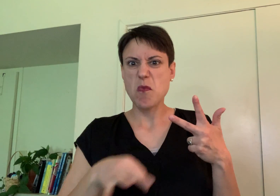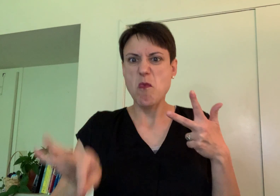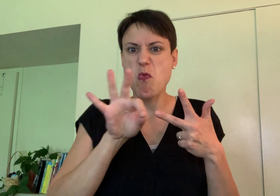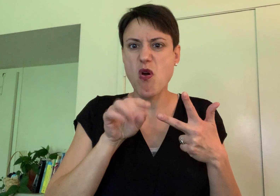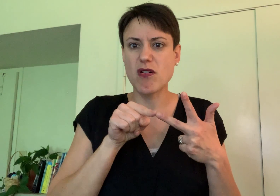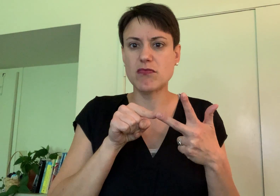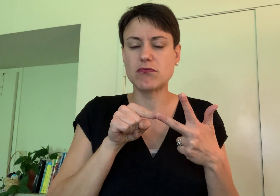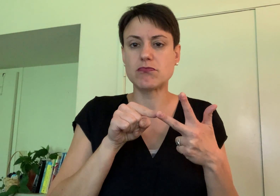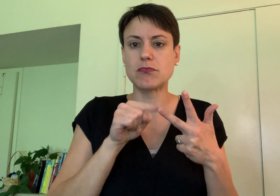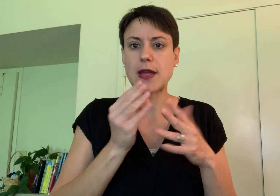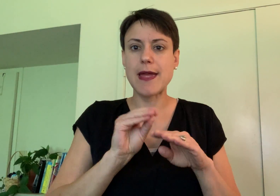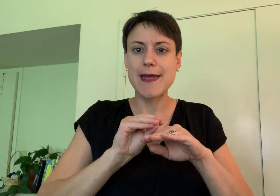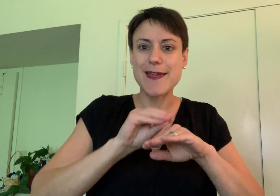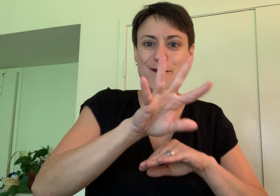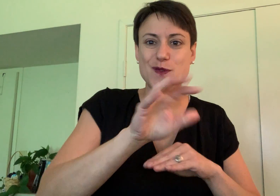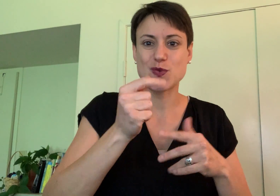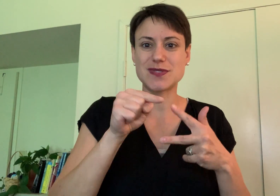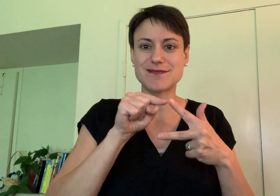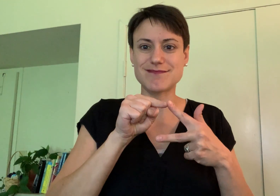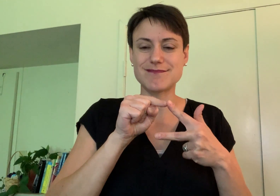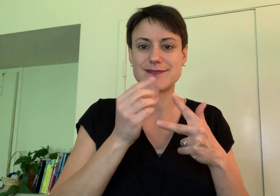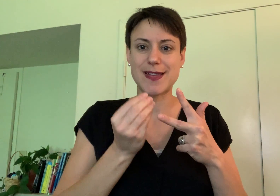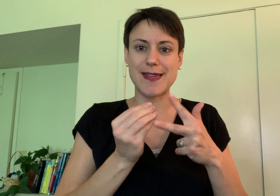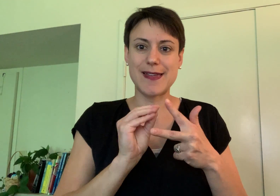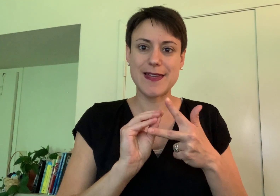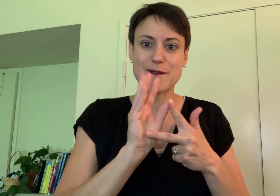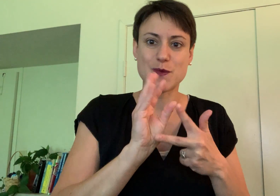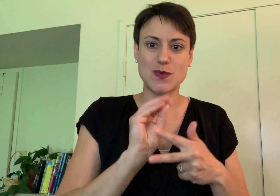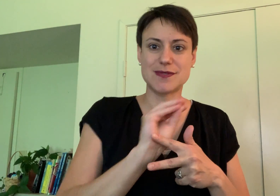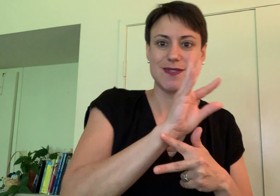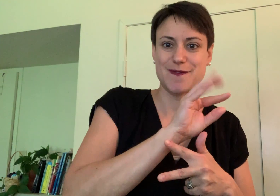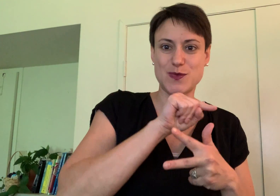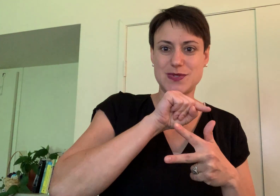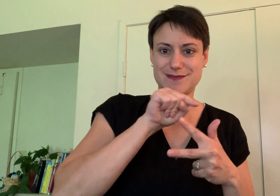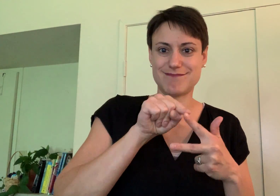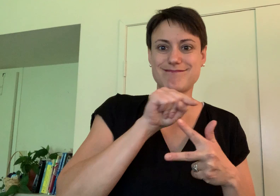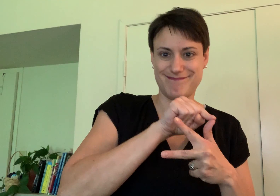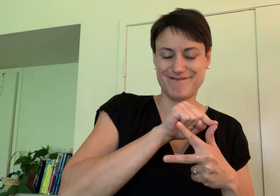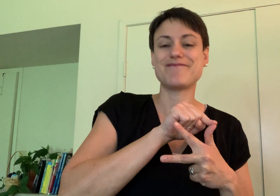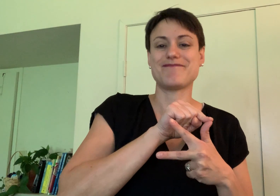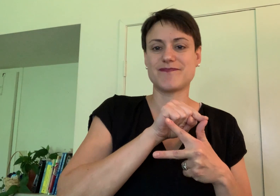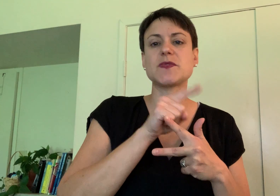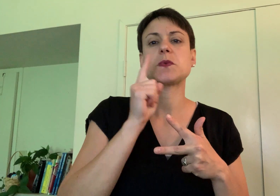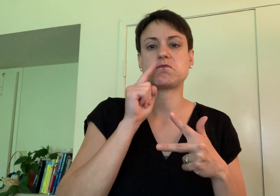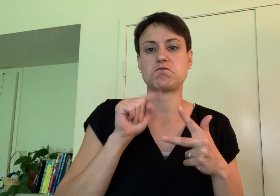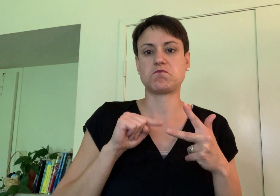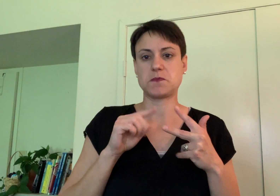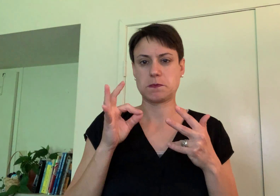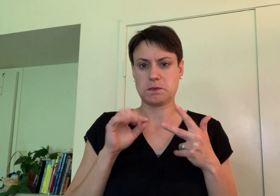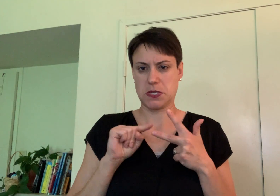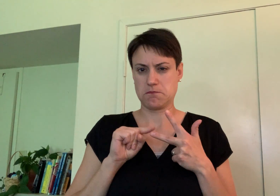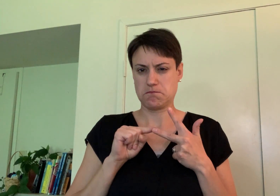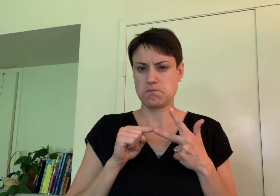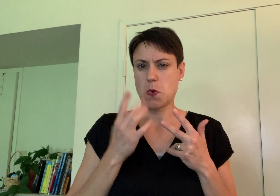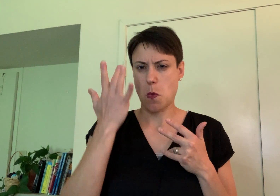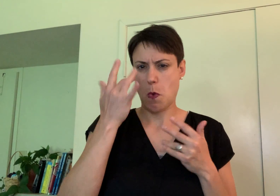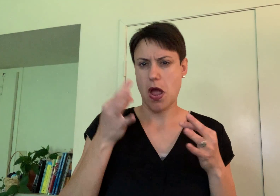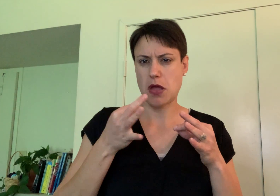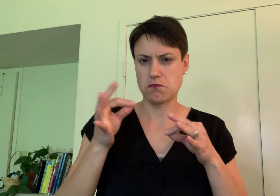it, and then I will explain why the third component is so important. Well, the first thing about prokaryotic